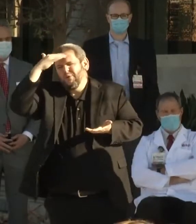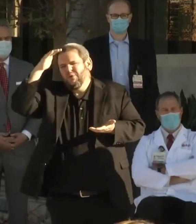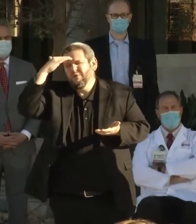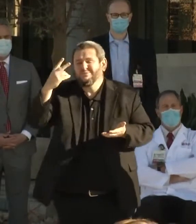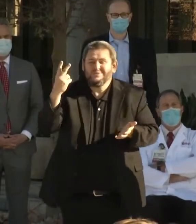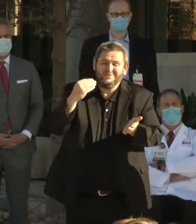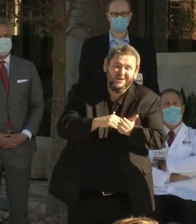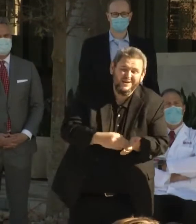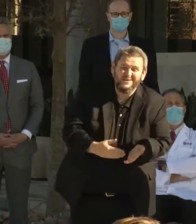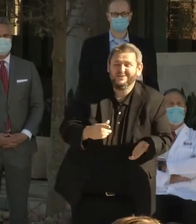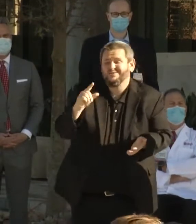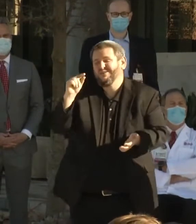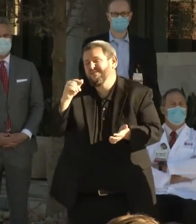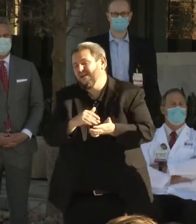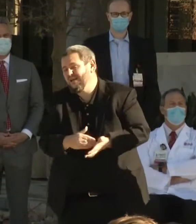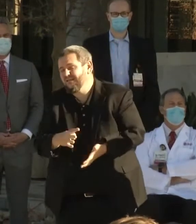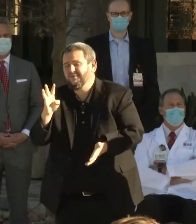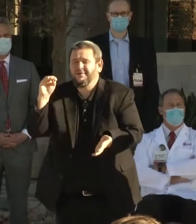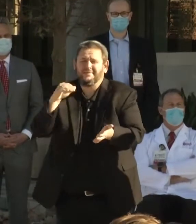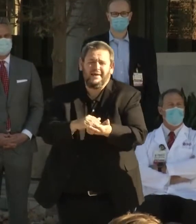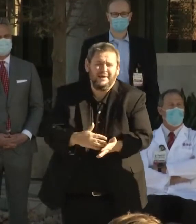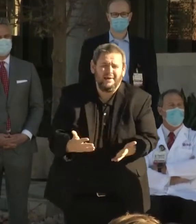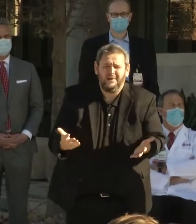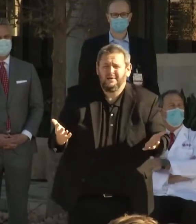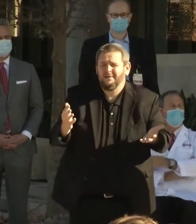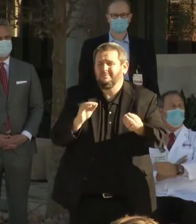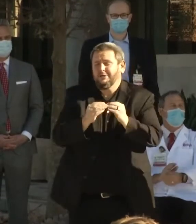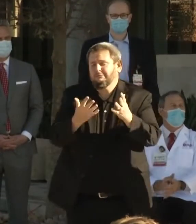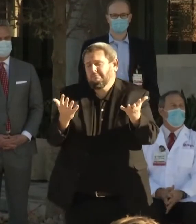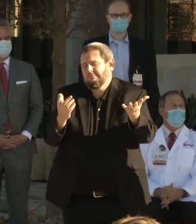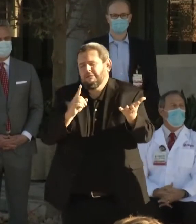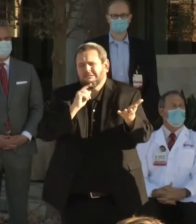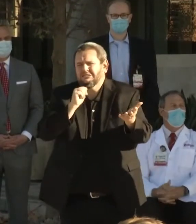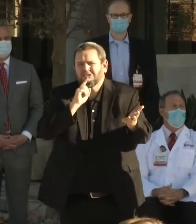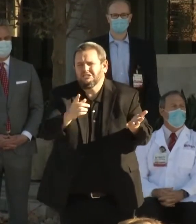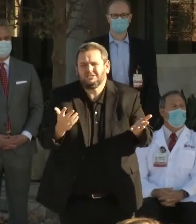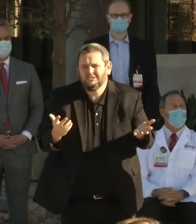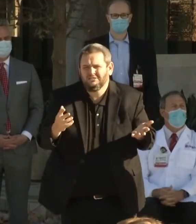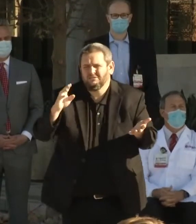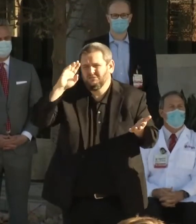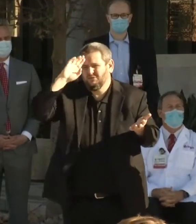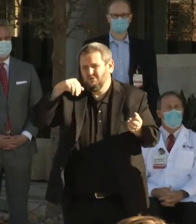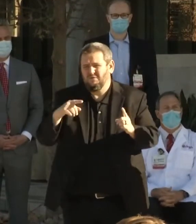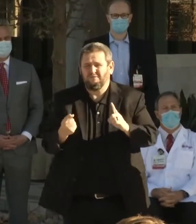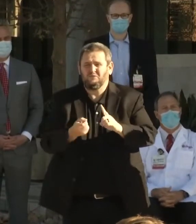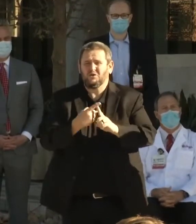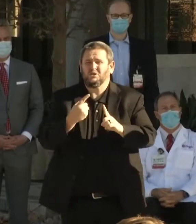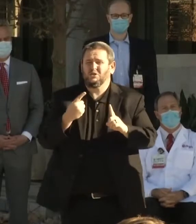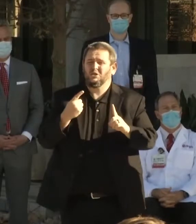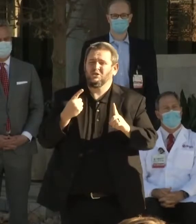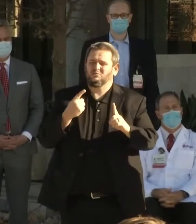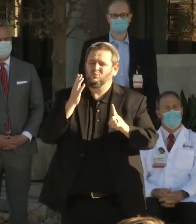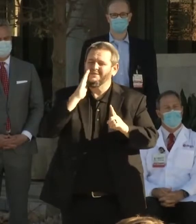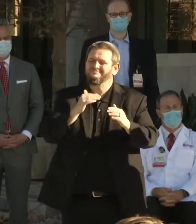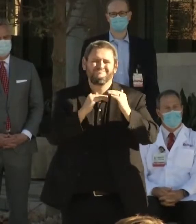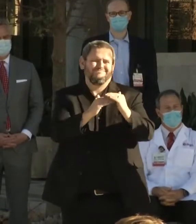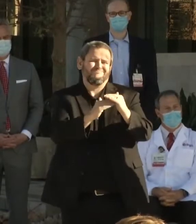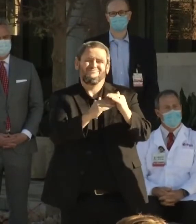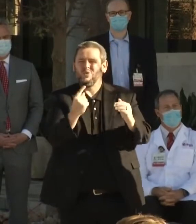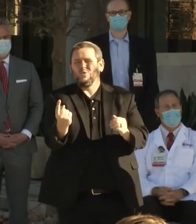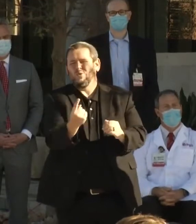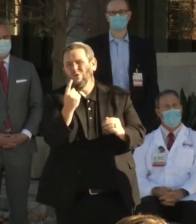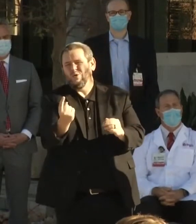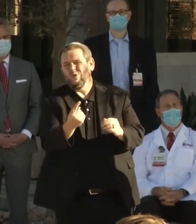we're not really sure the exact amount we're going to get. We know in the first phase it's going to be very limited, and then they'll send more